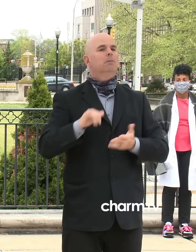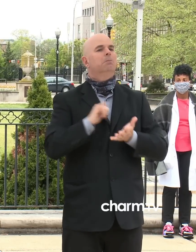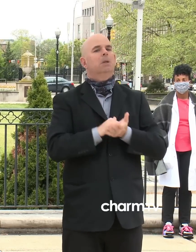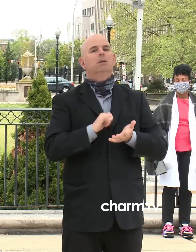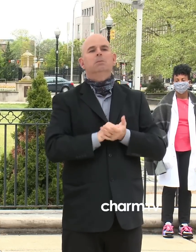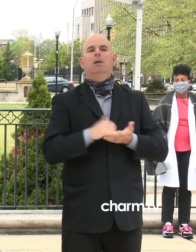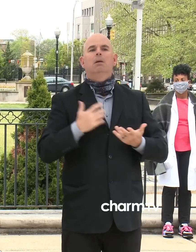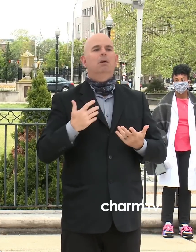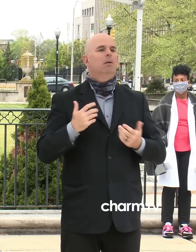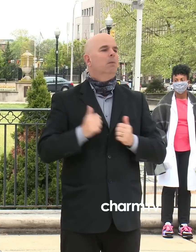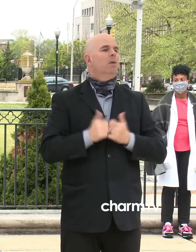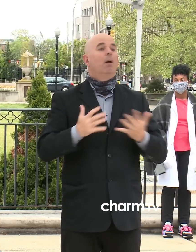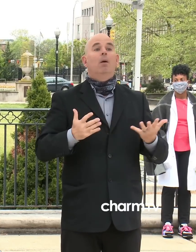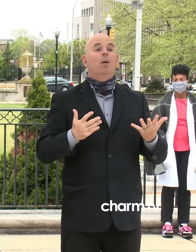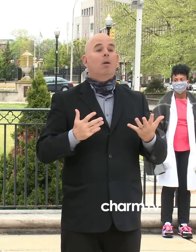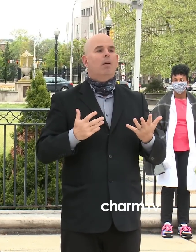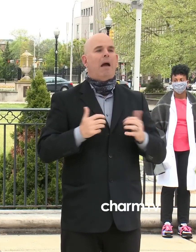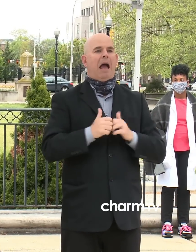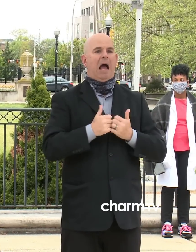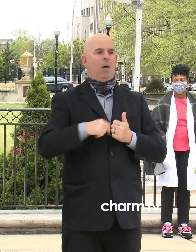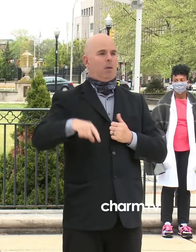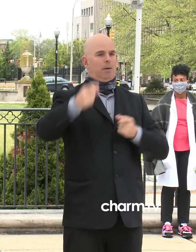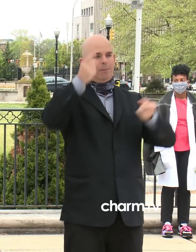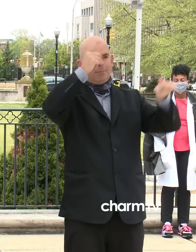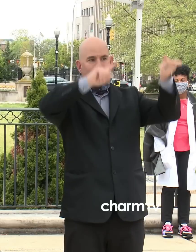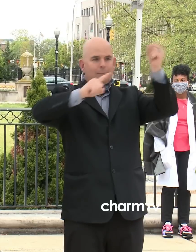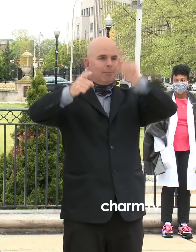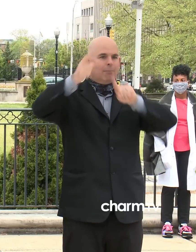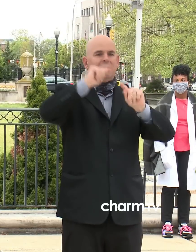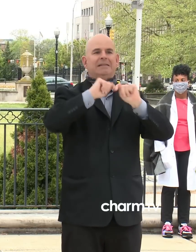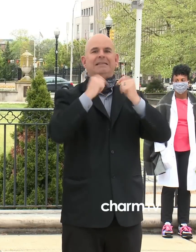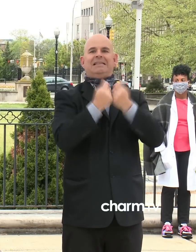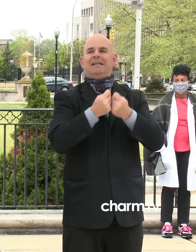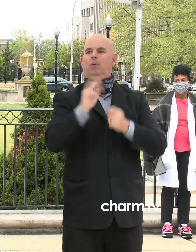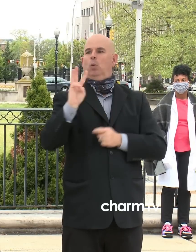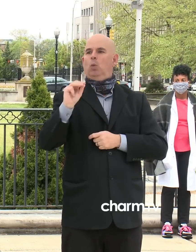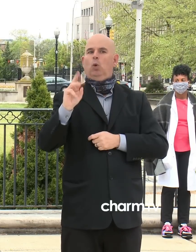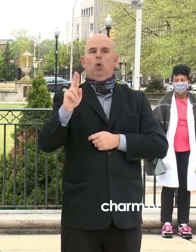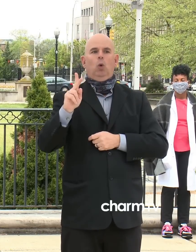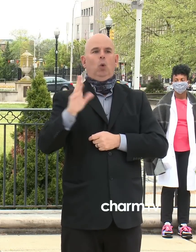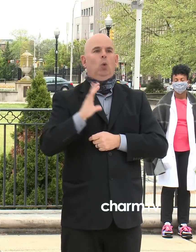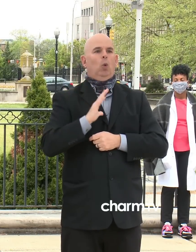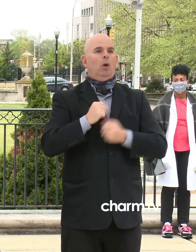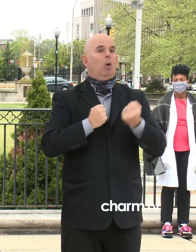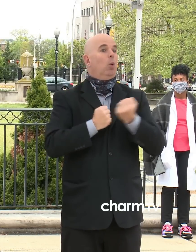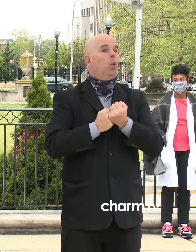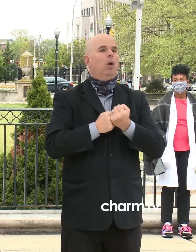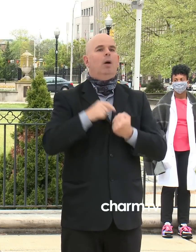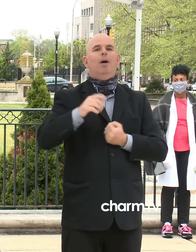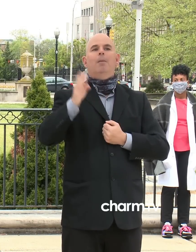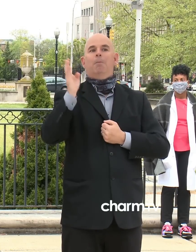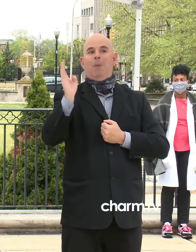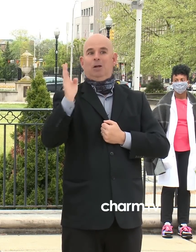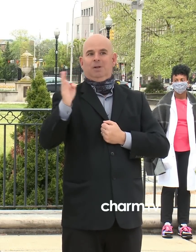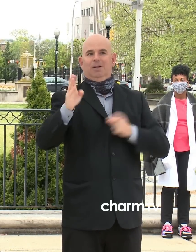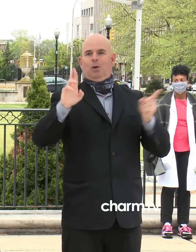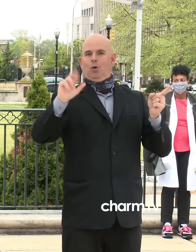solving between agencies in support of organizations alike, including the Baltimore Ravens, who have generously